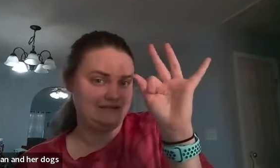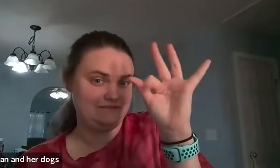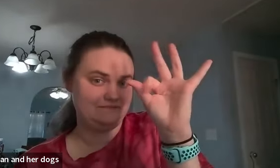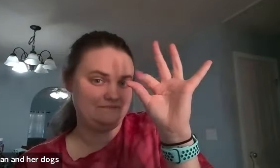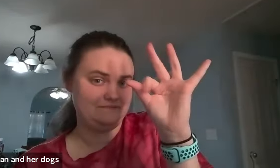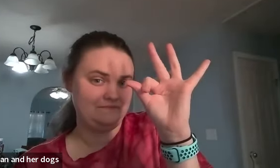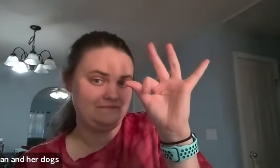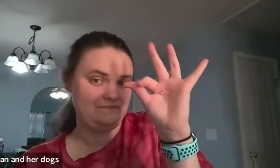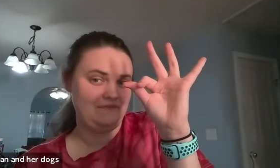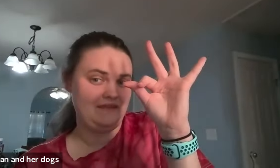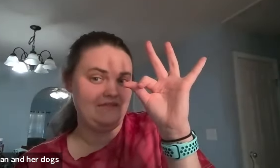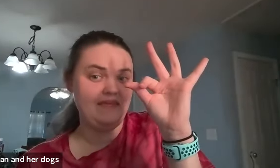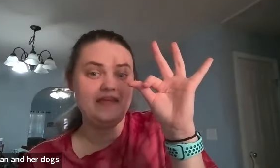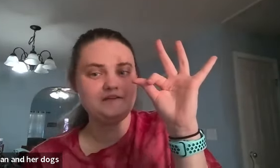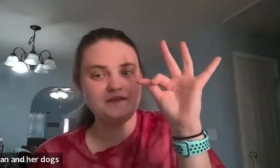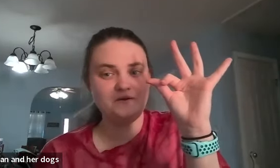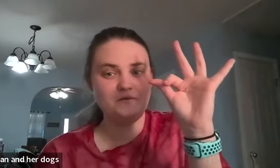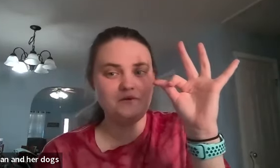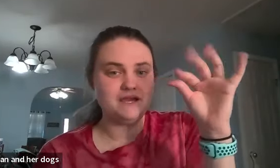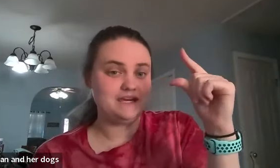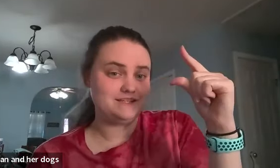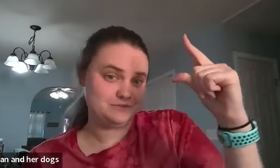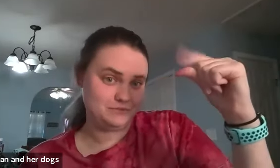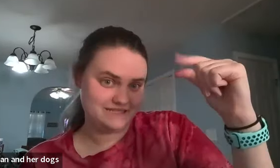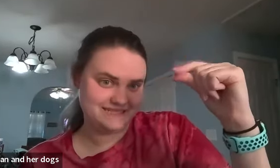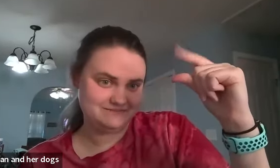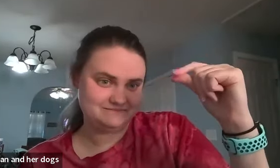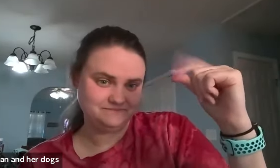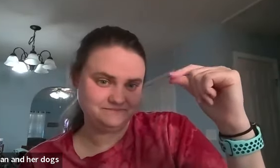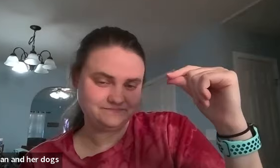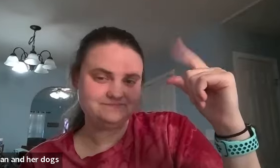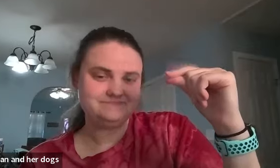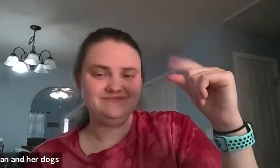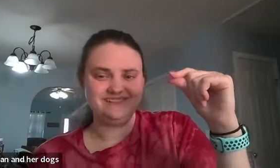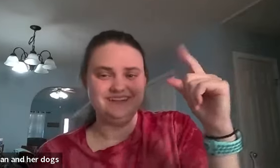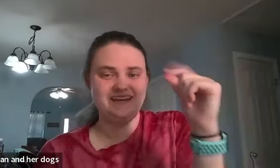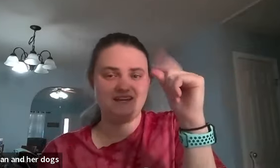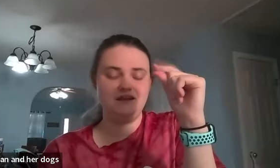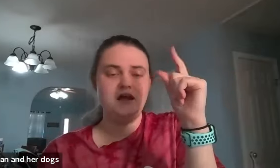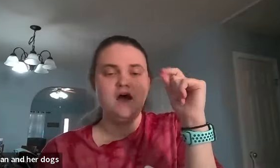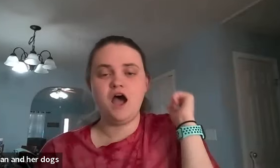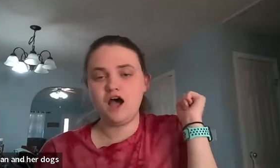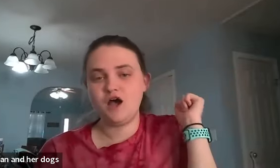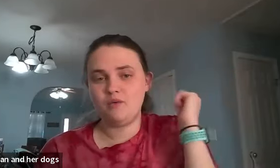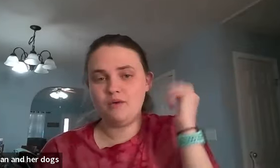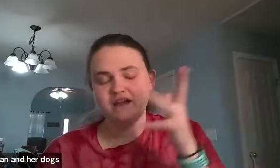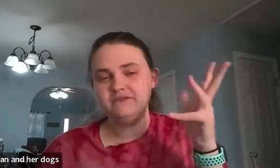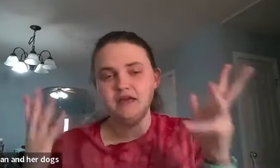19. And then our final one, 20. Okay, good. Kind of a